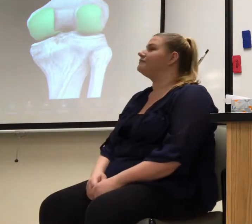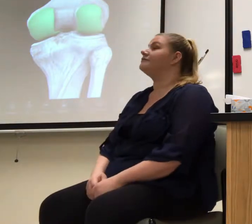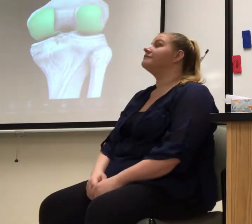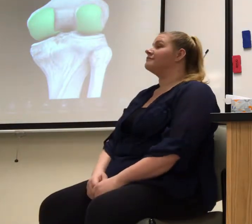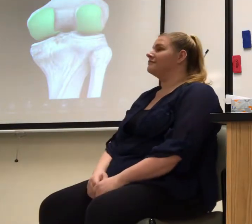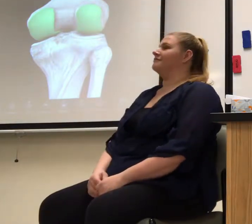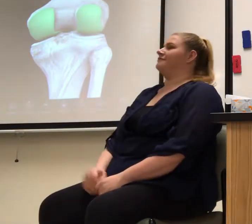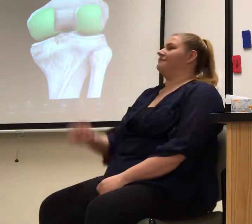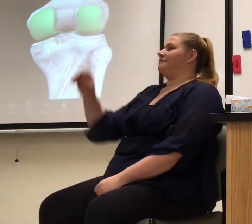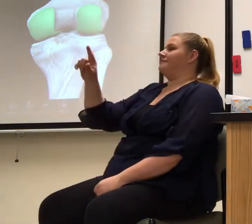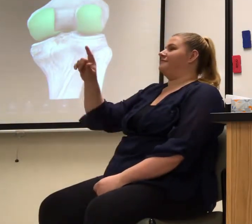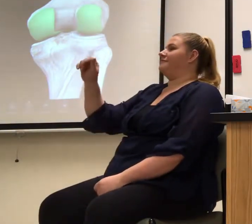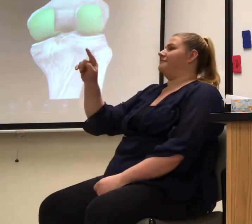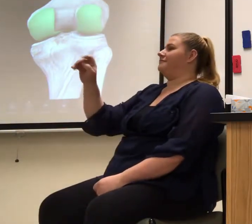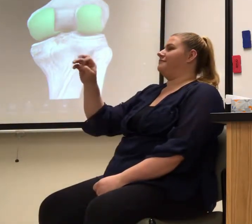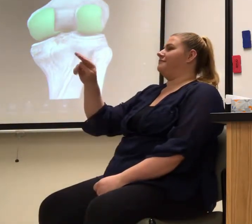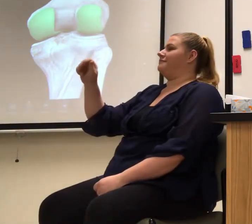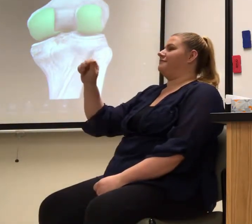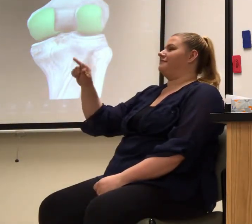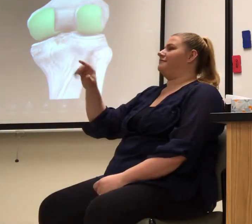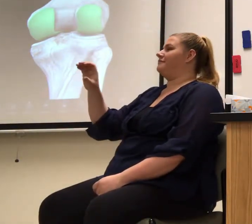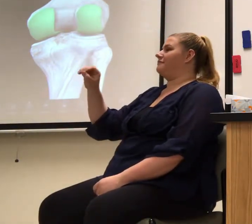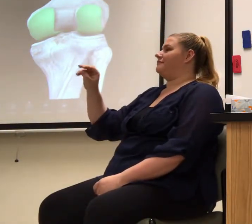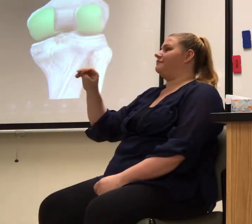Lateral condyle